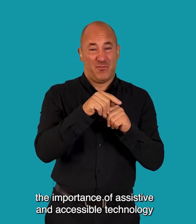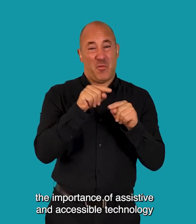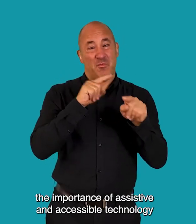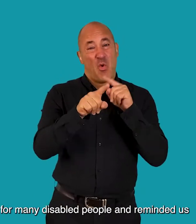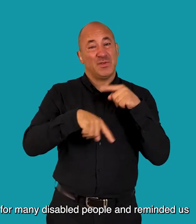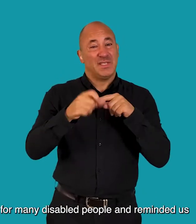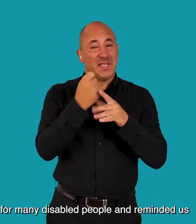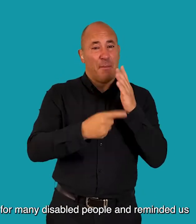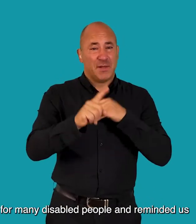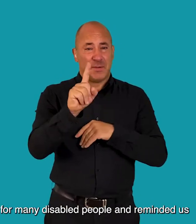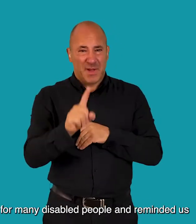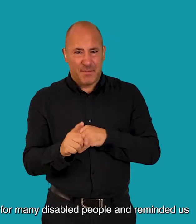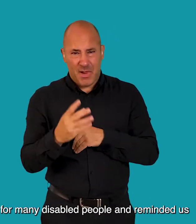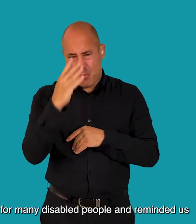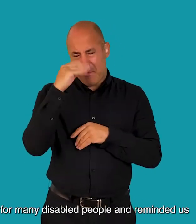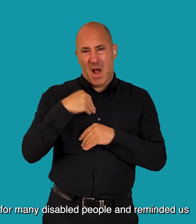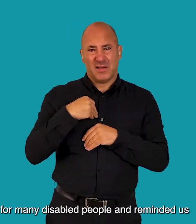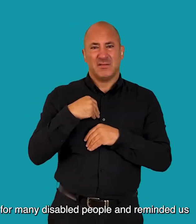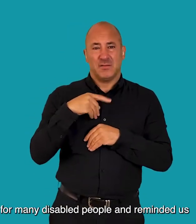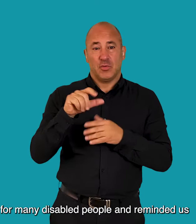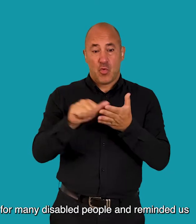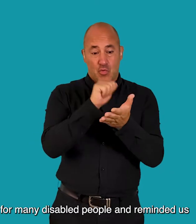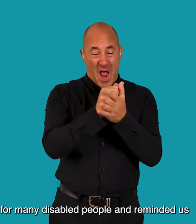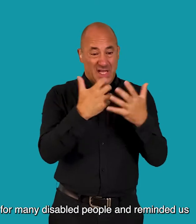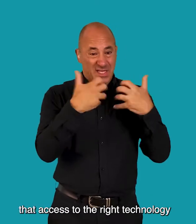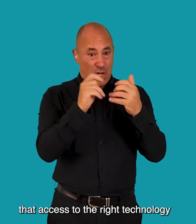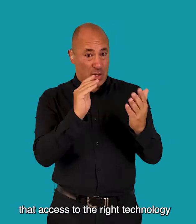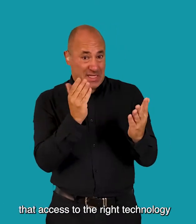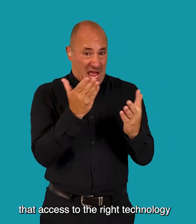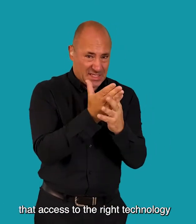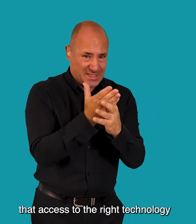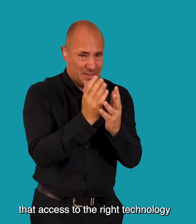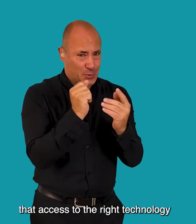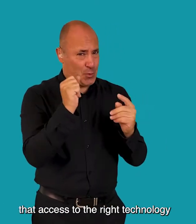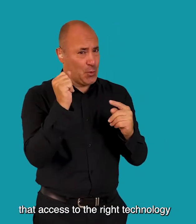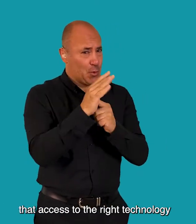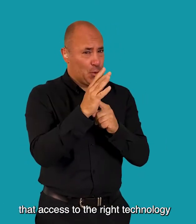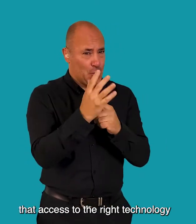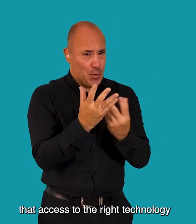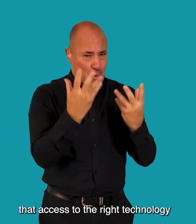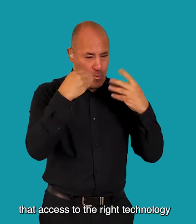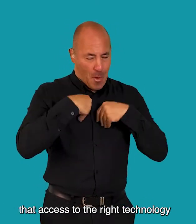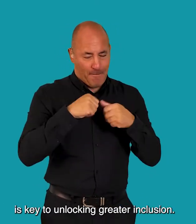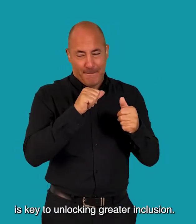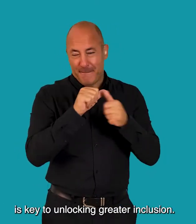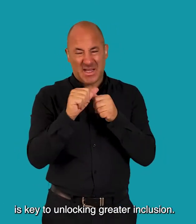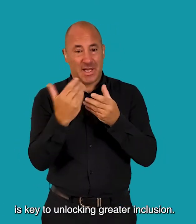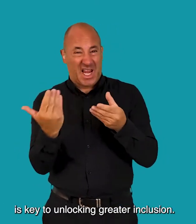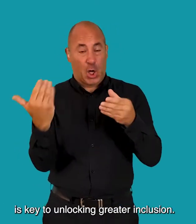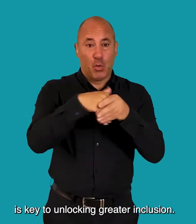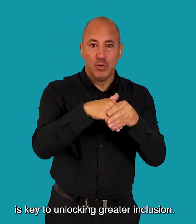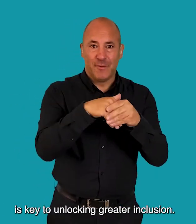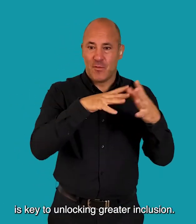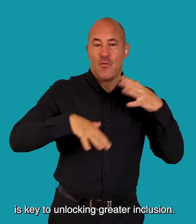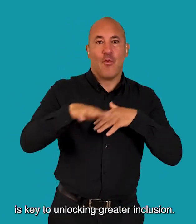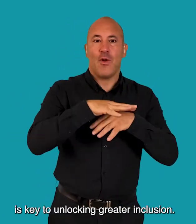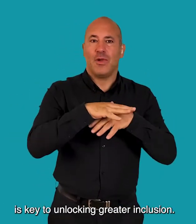for many disabled people and reminded us that access to the right technology is key to unlocking greater